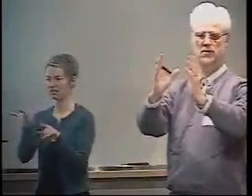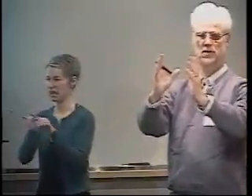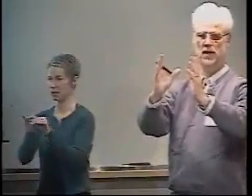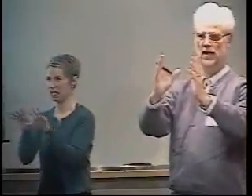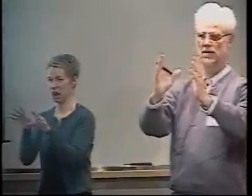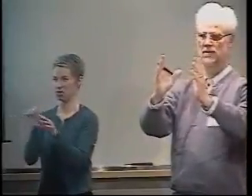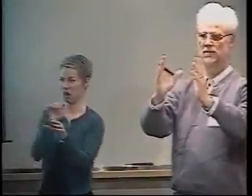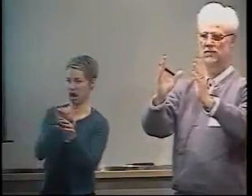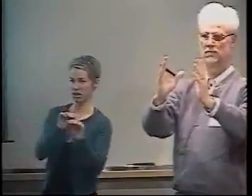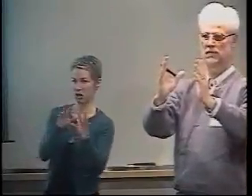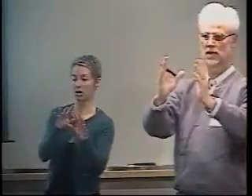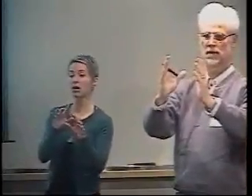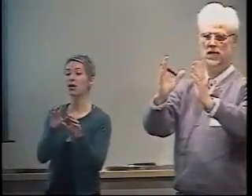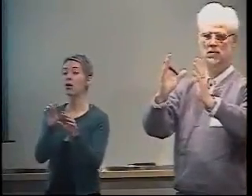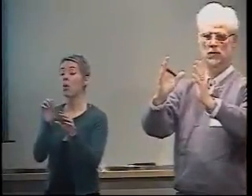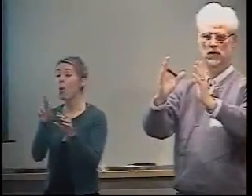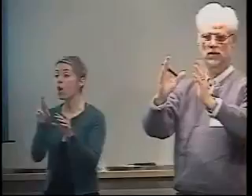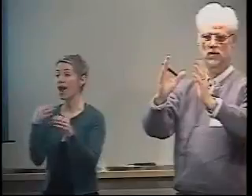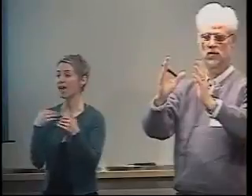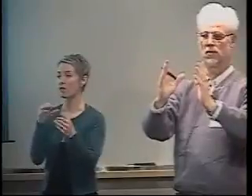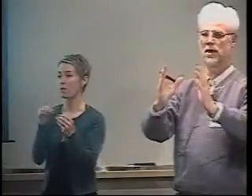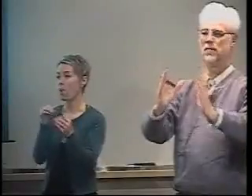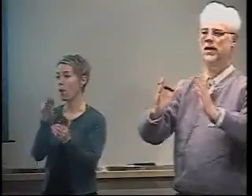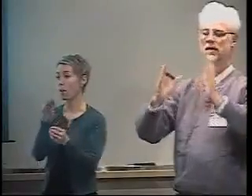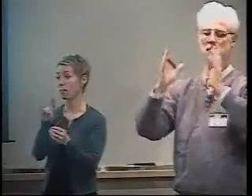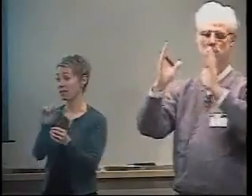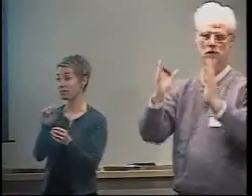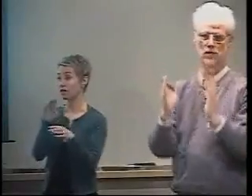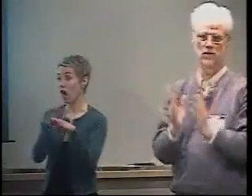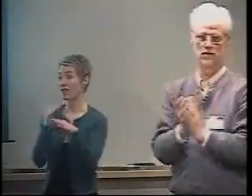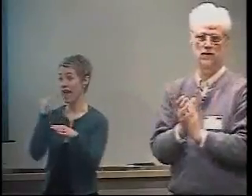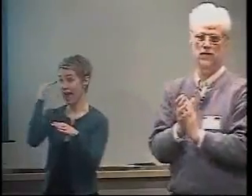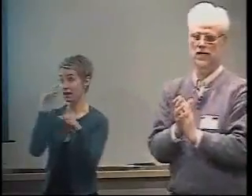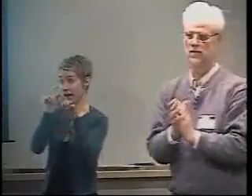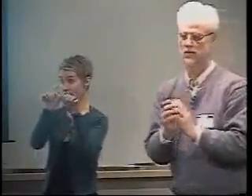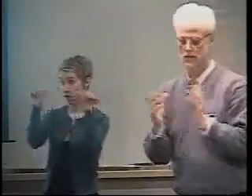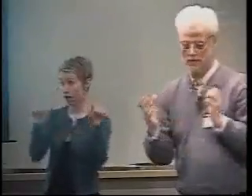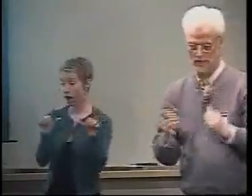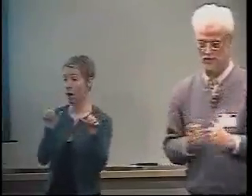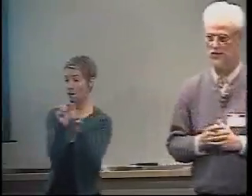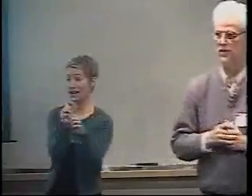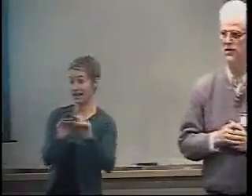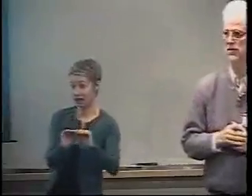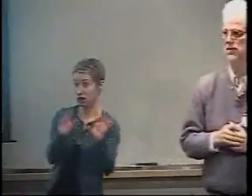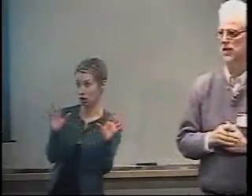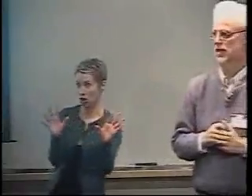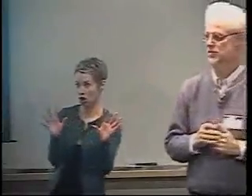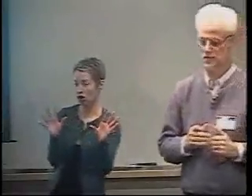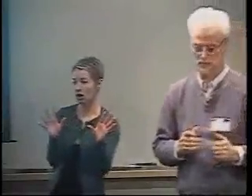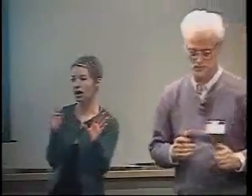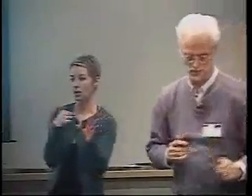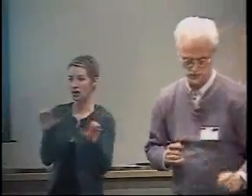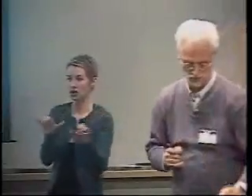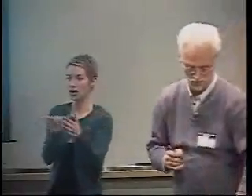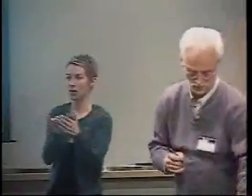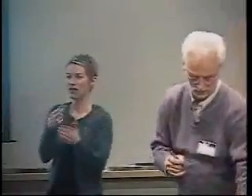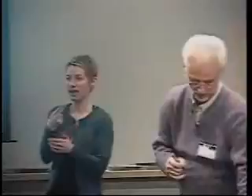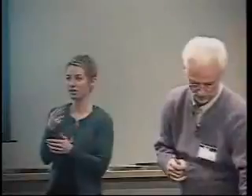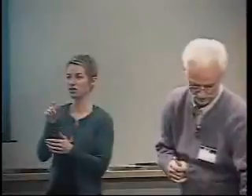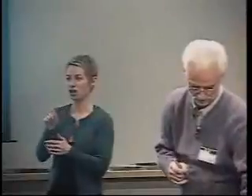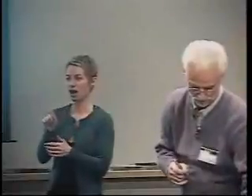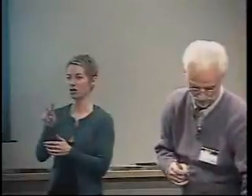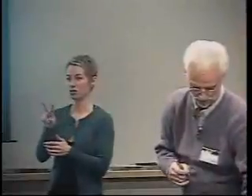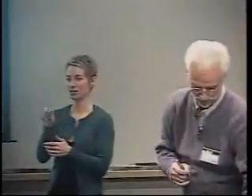more bits on the head and make it a little more clear, or then make it even more clearer. And you can do that within this H.264